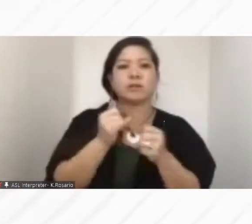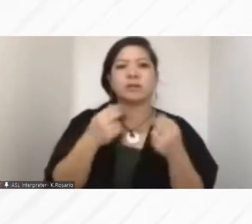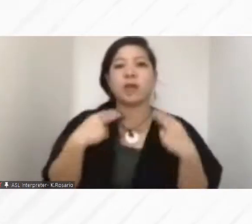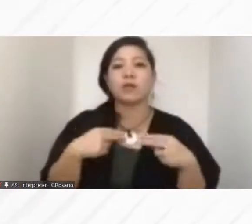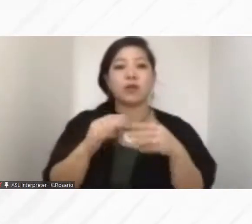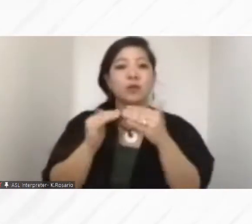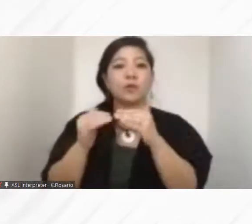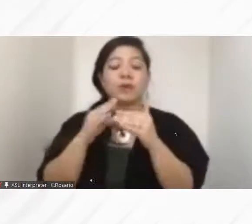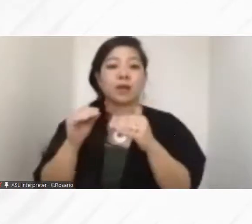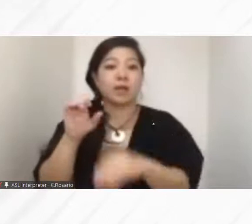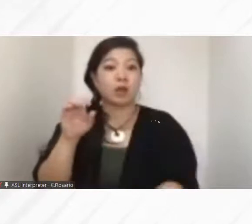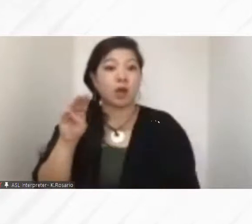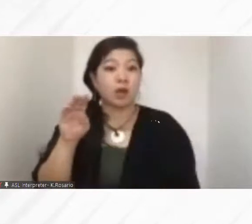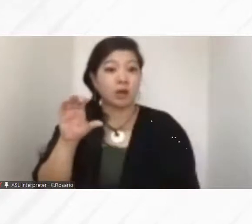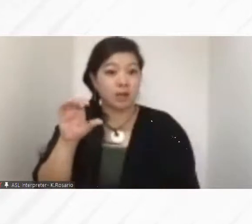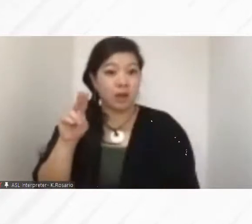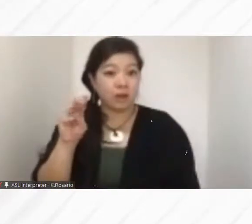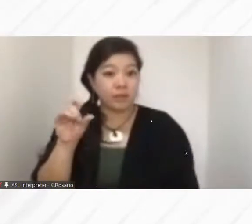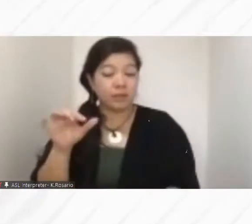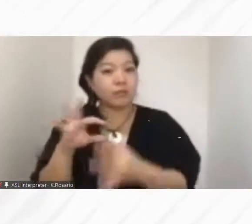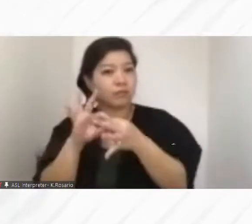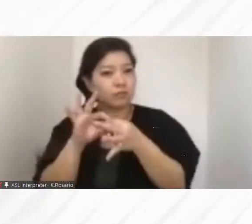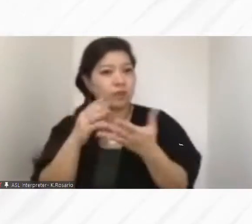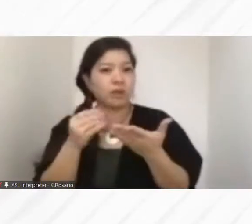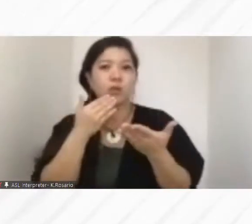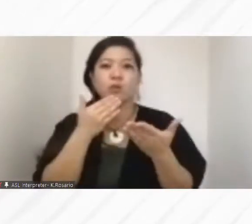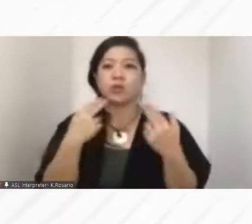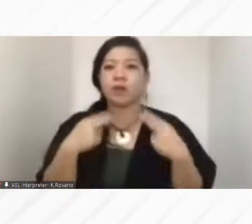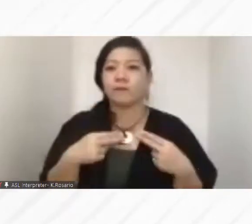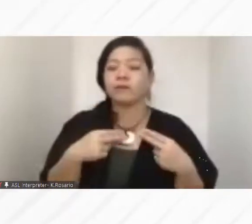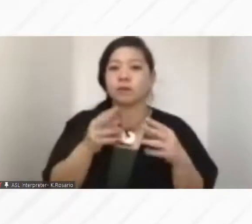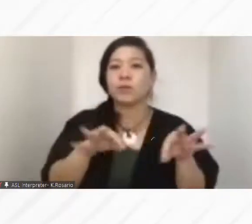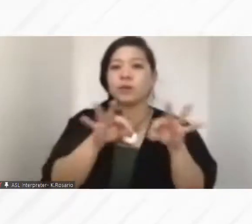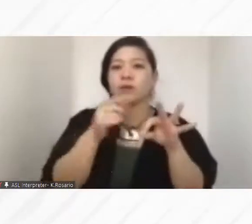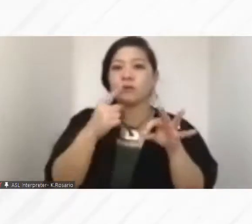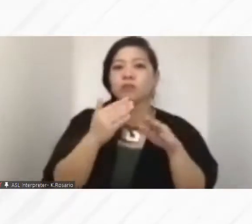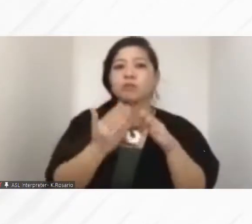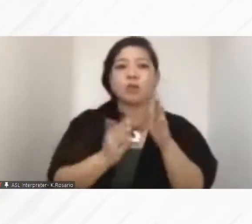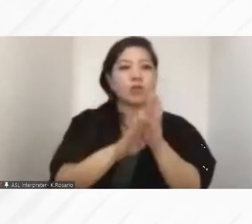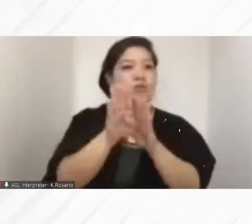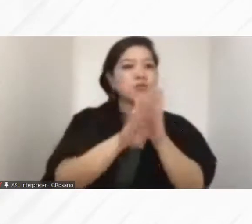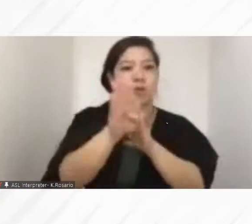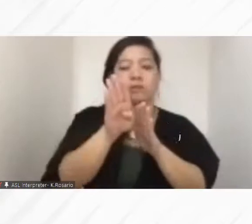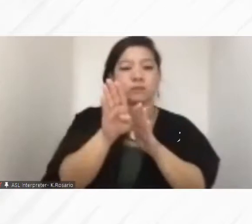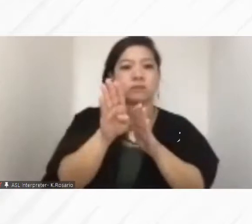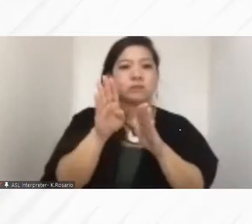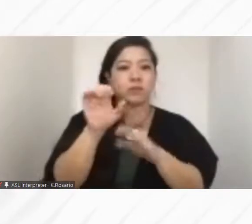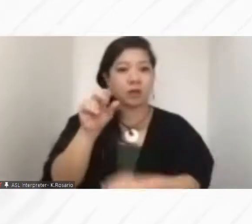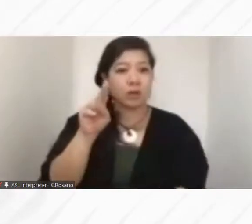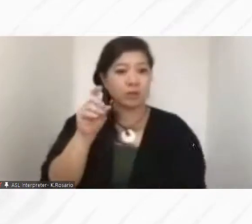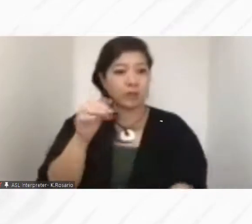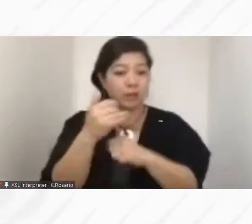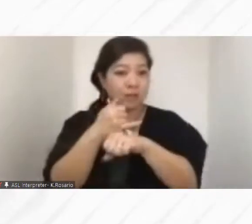and the economy are interlinked, and that good health is essential to a thriving economy and productivity. I've tweeted out